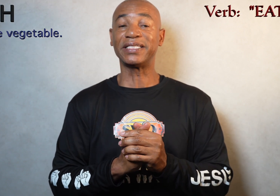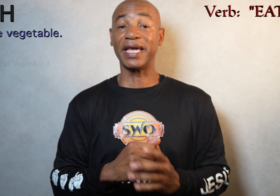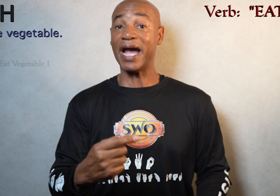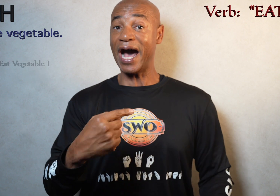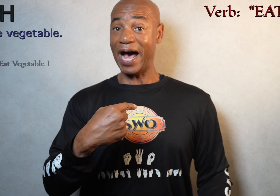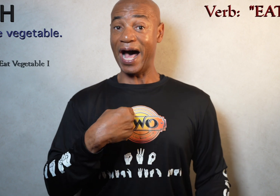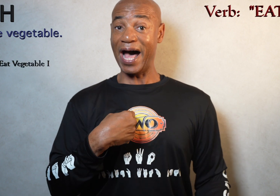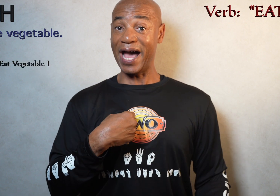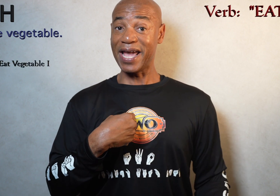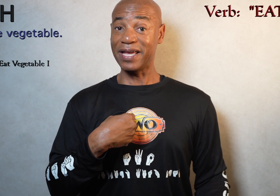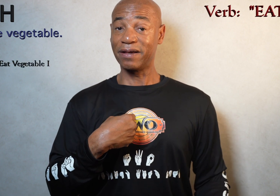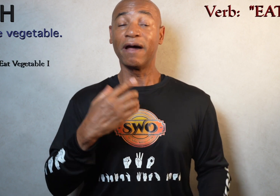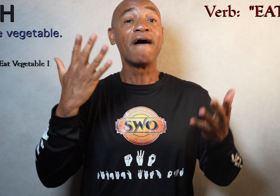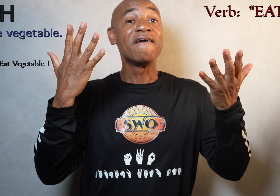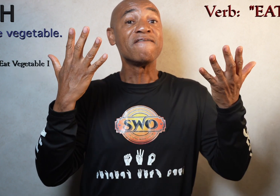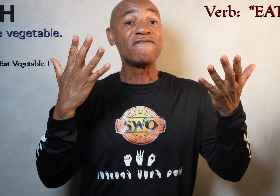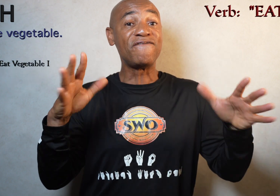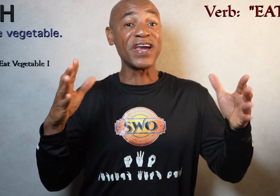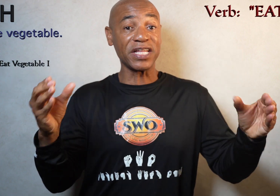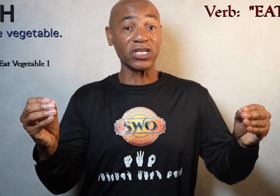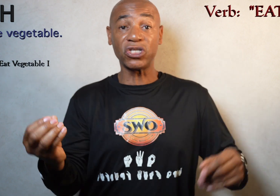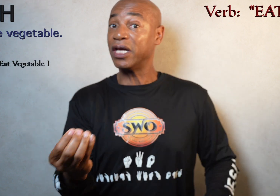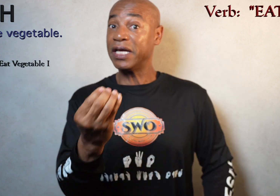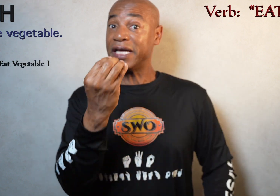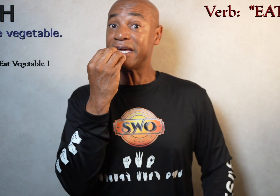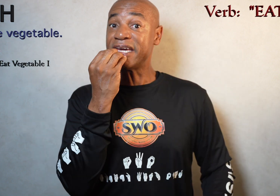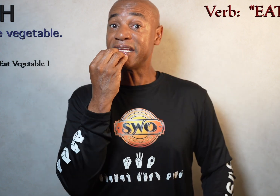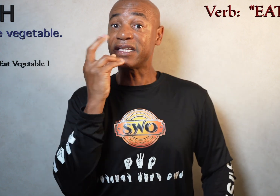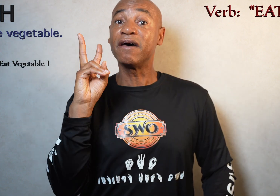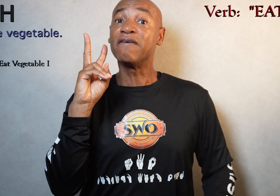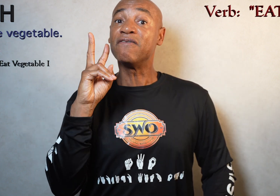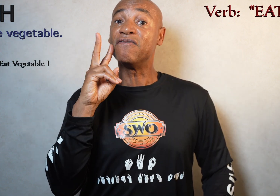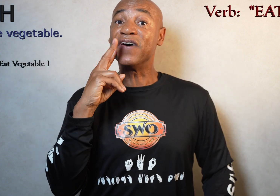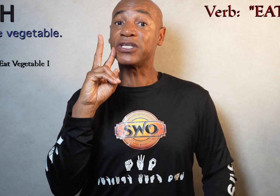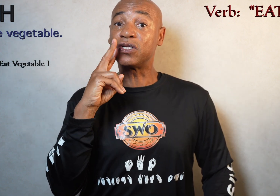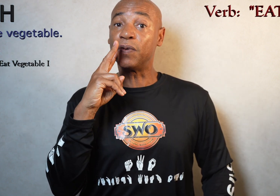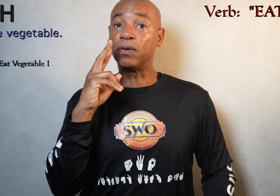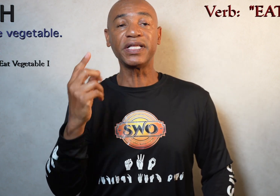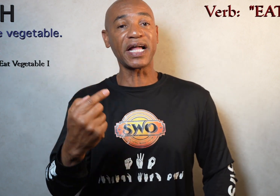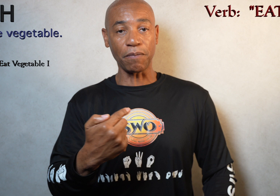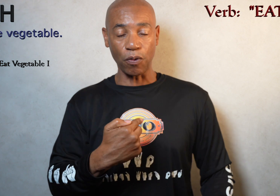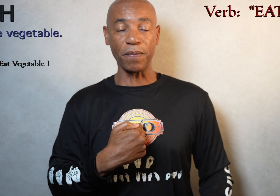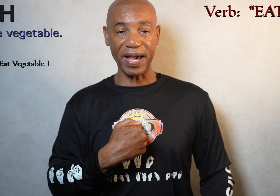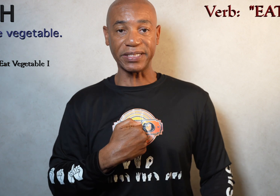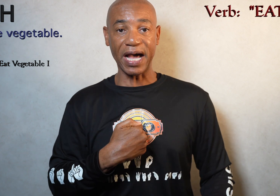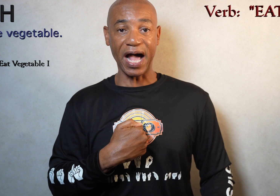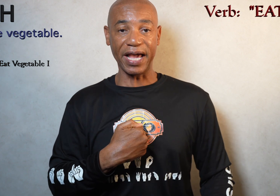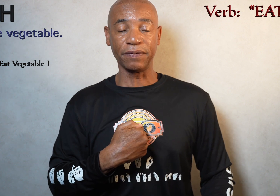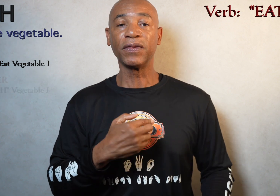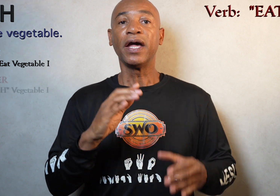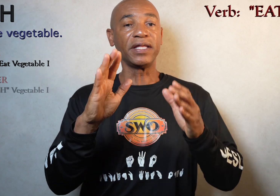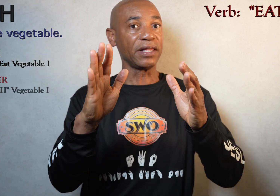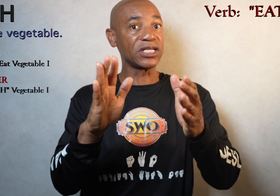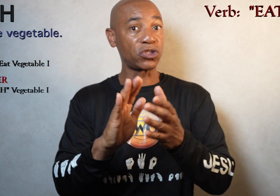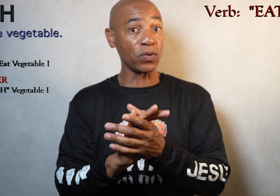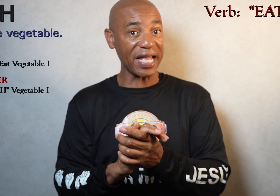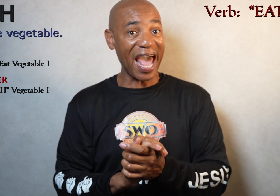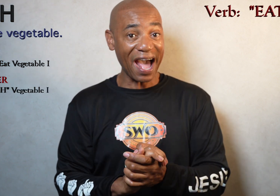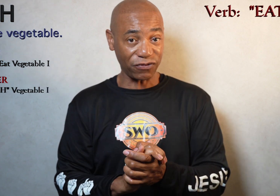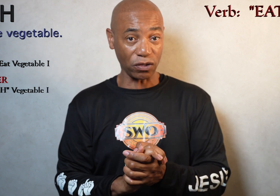say, I finish, eat, vegetable. And then I can point back to I. Now let's do it after the